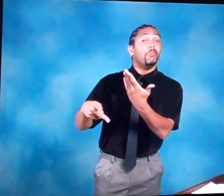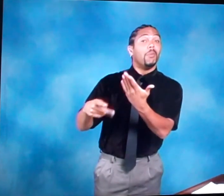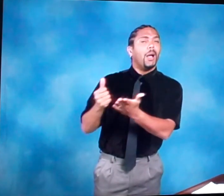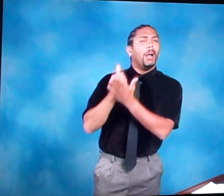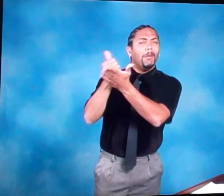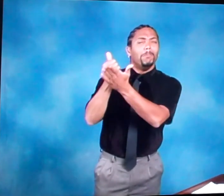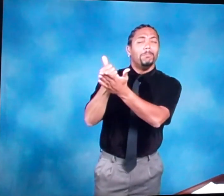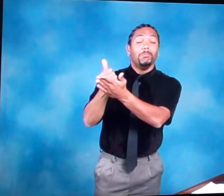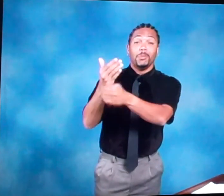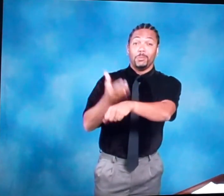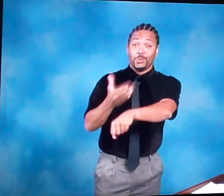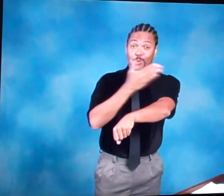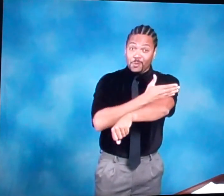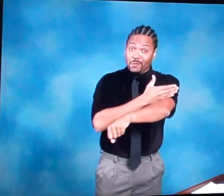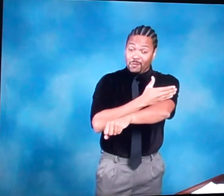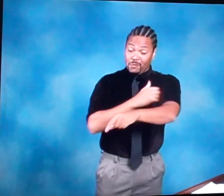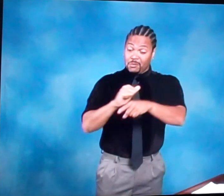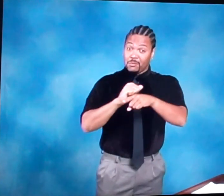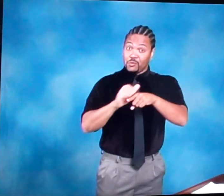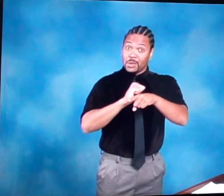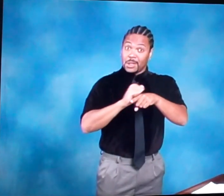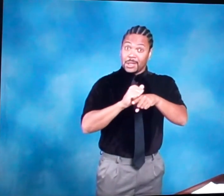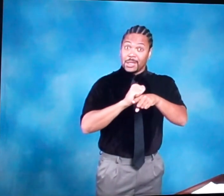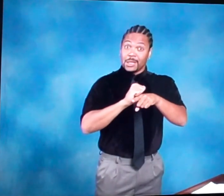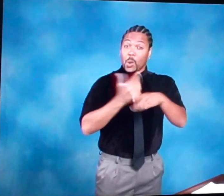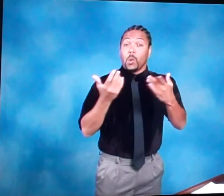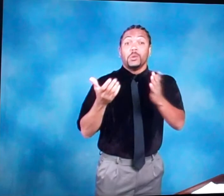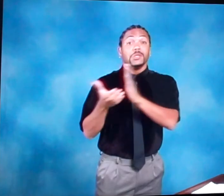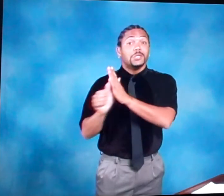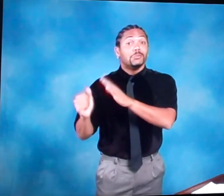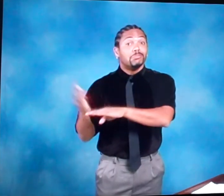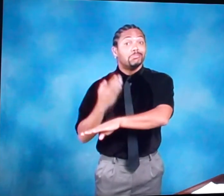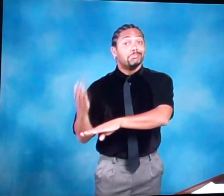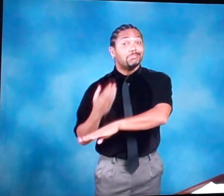vocational education program to help improve your skills.